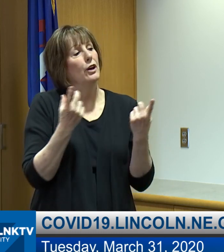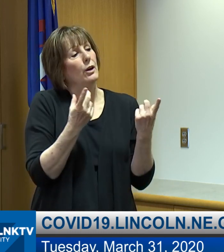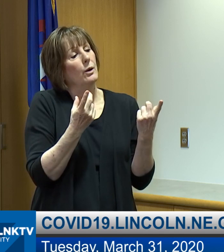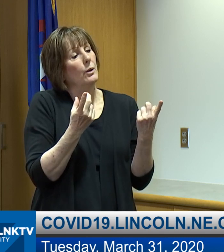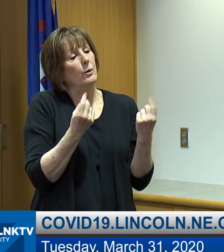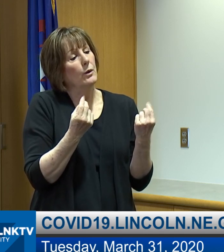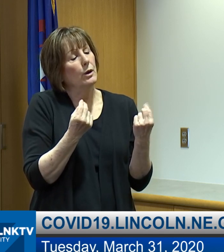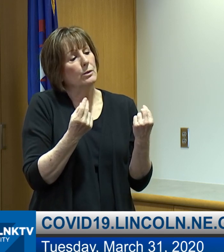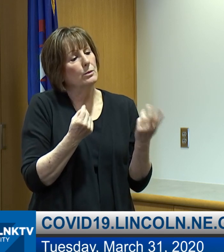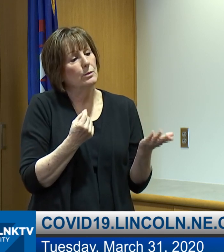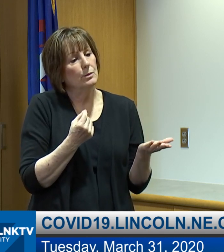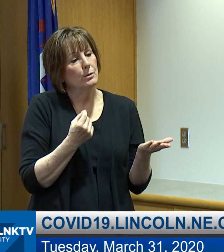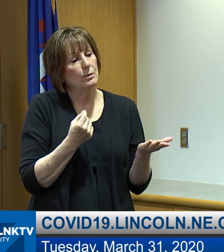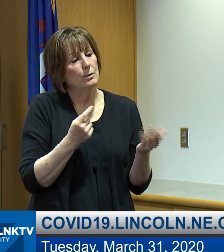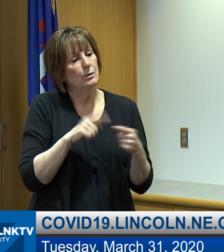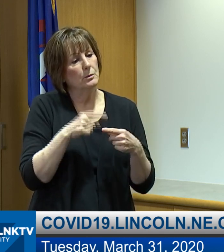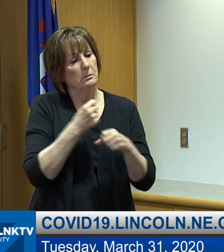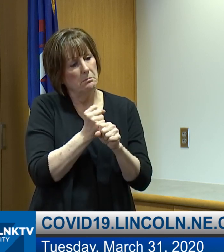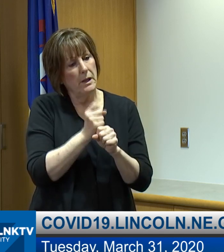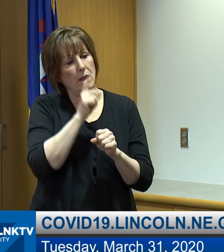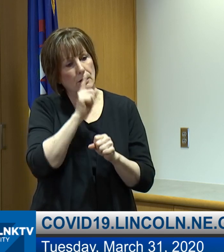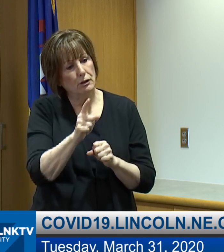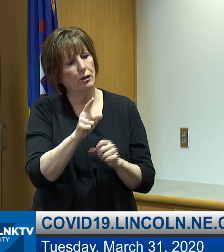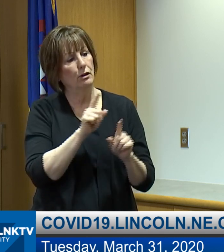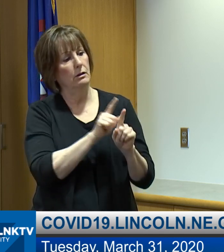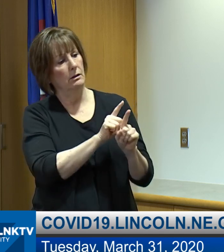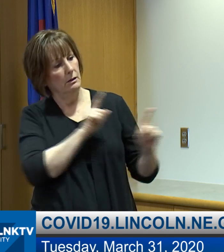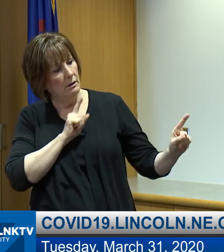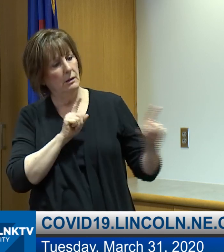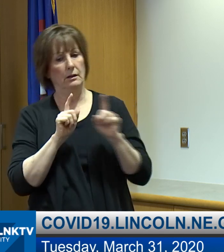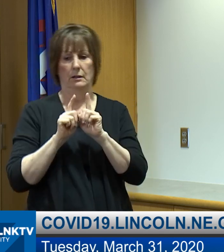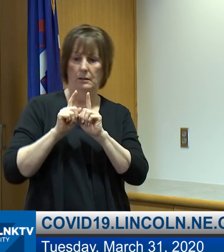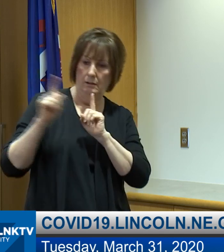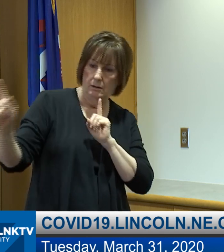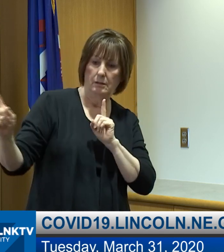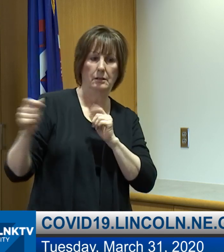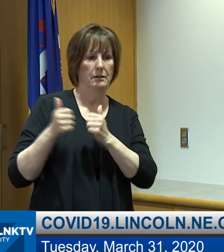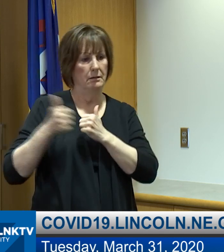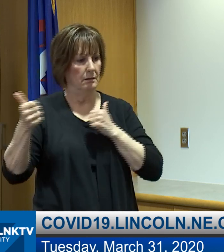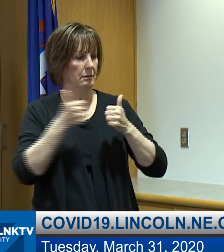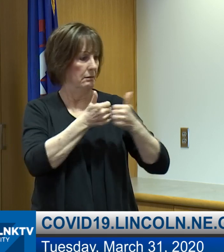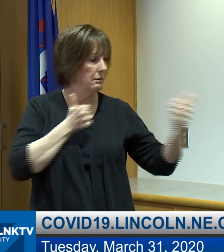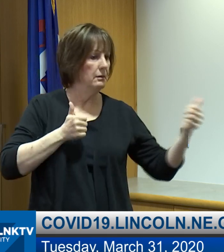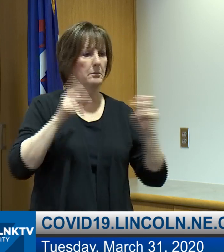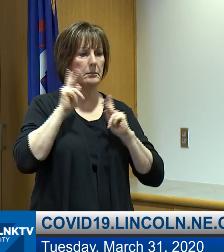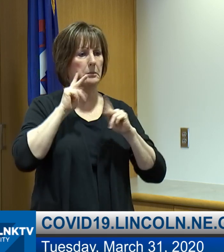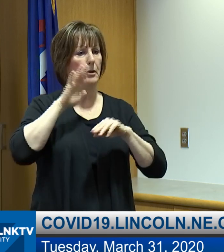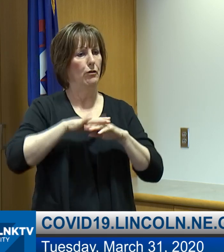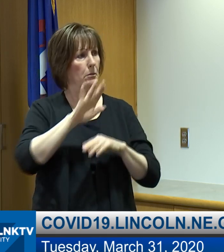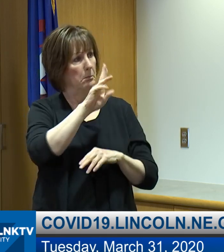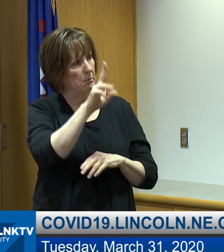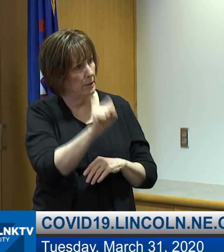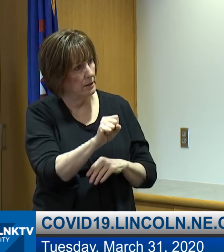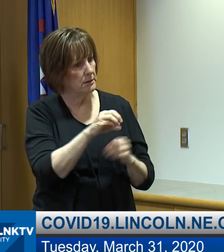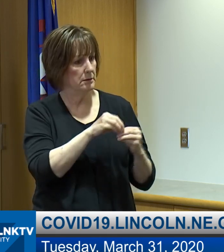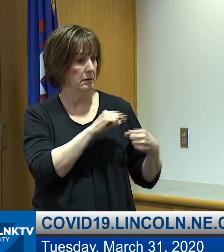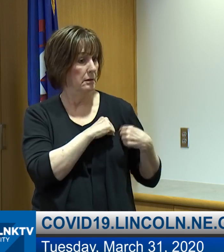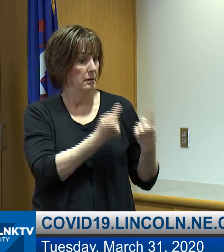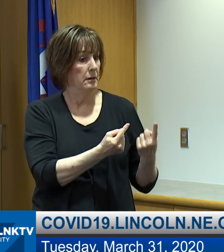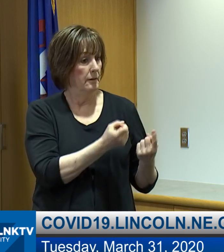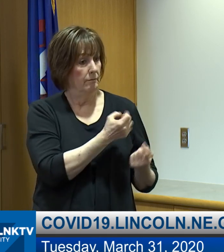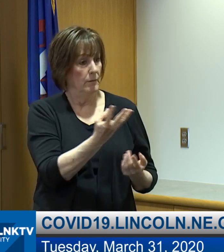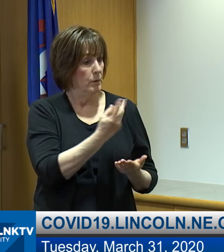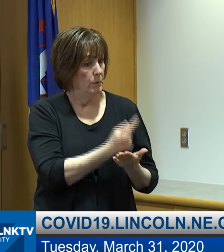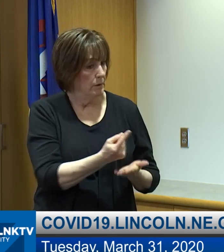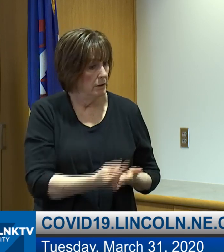sort of ensure social distancing on buses have been undertaken in the last couple of weeks?